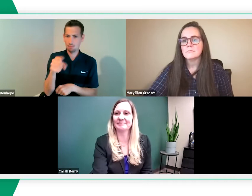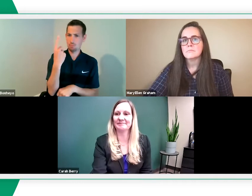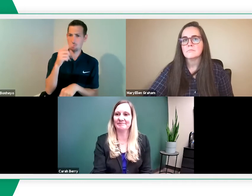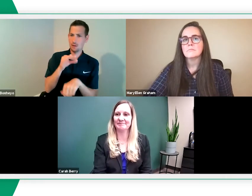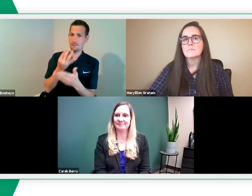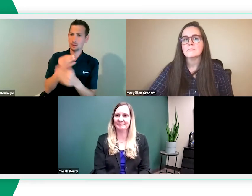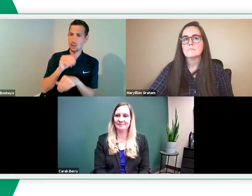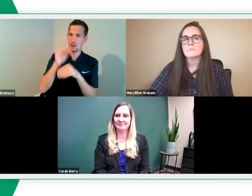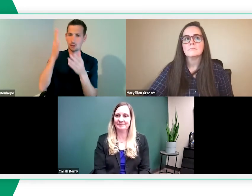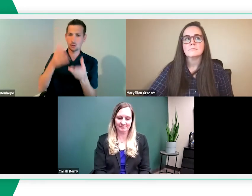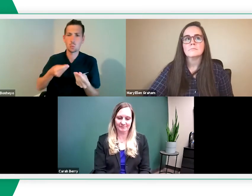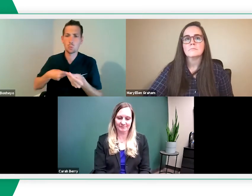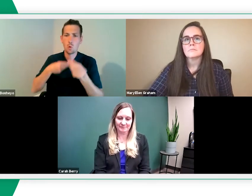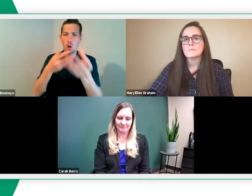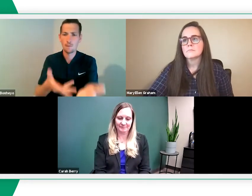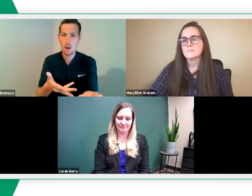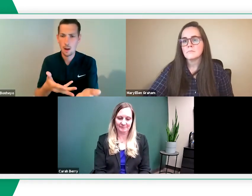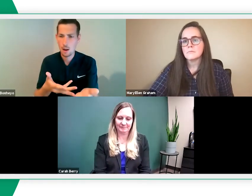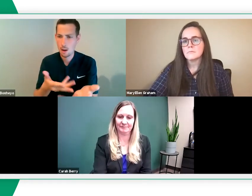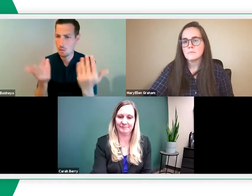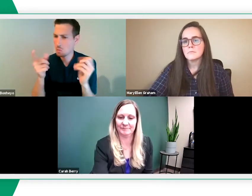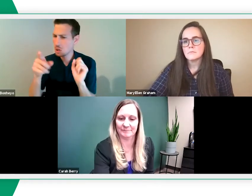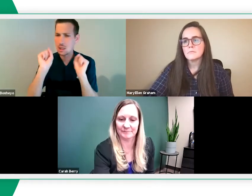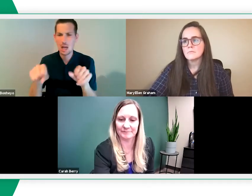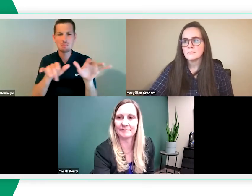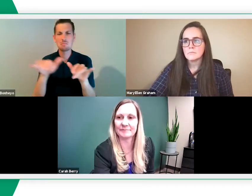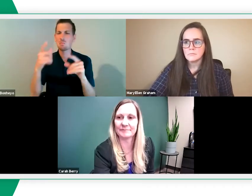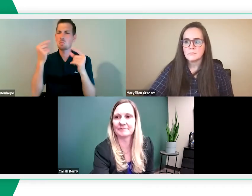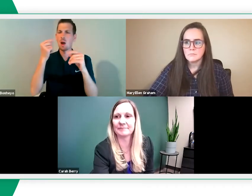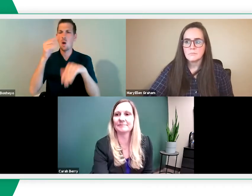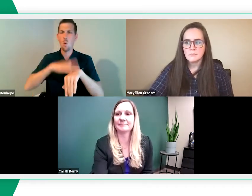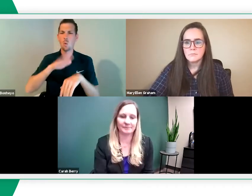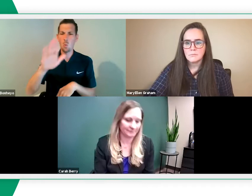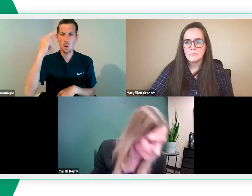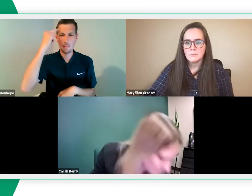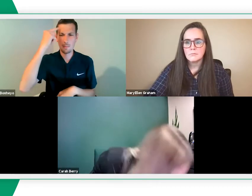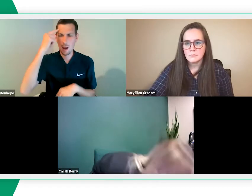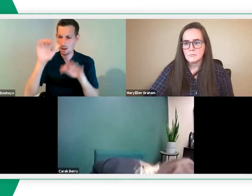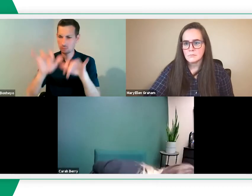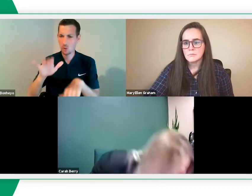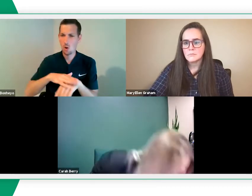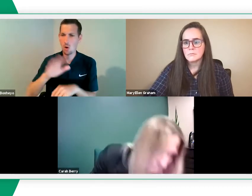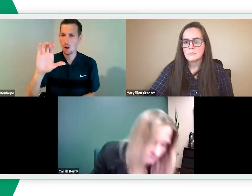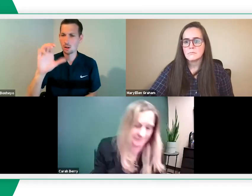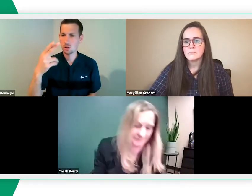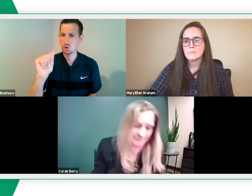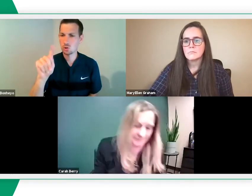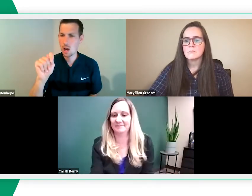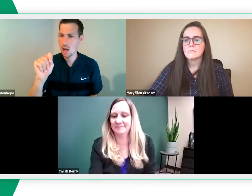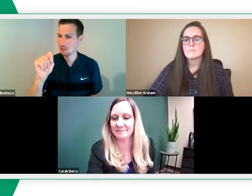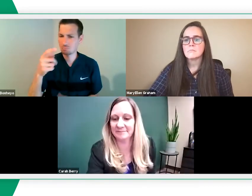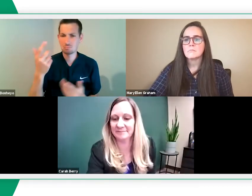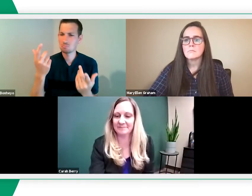what services can a financial advisor provide? And please, what's on your own